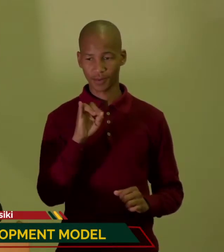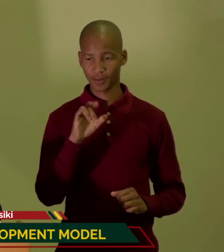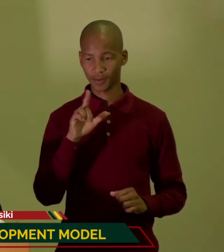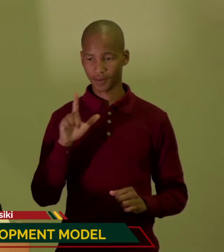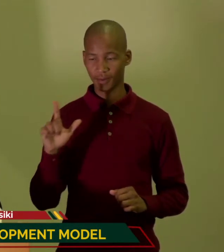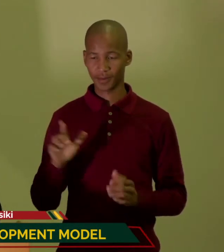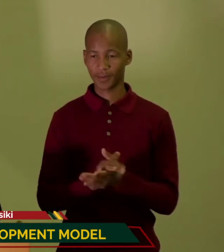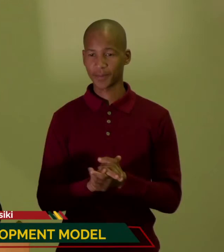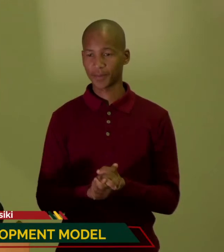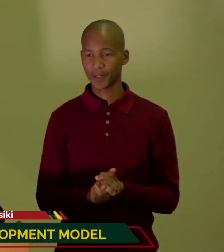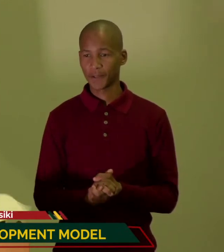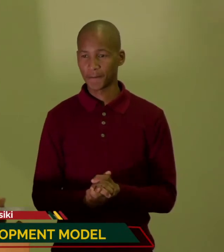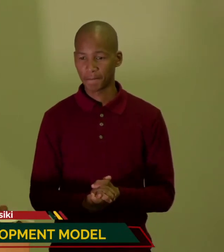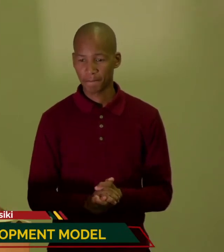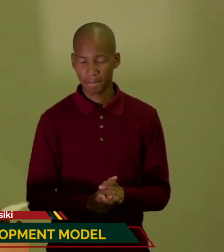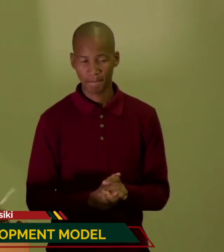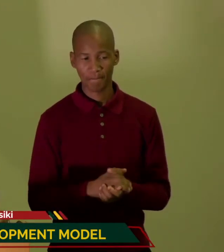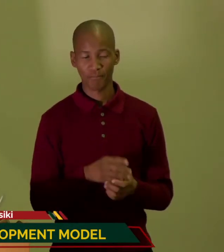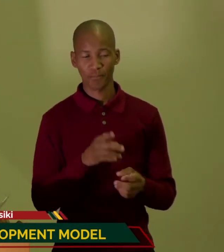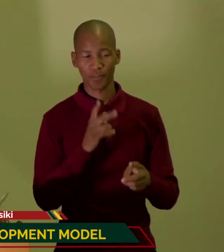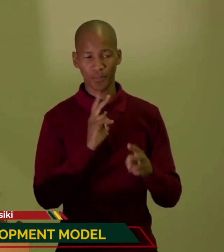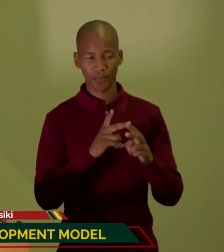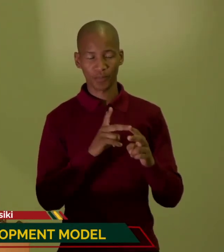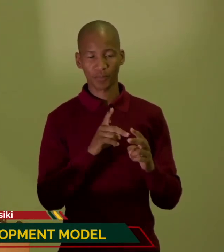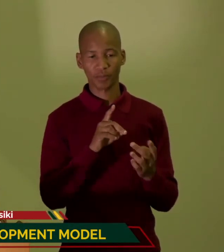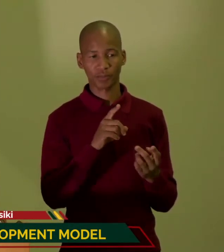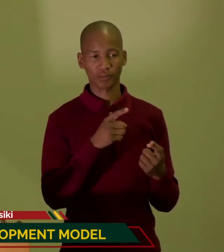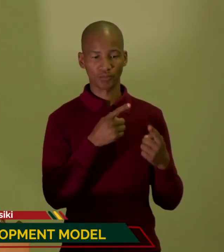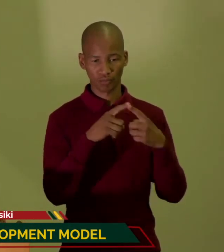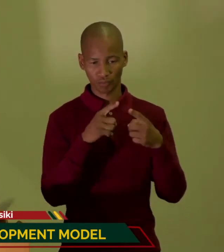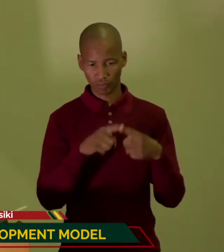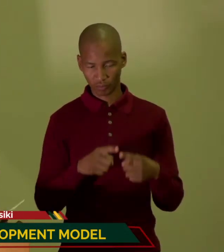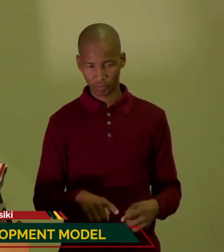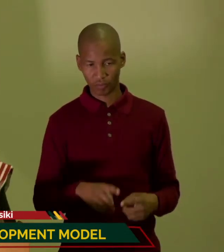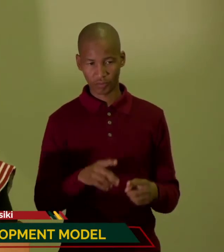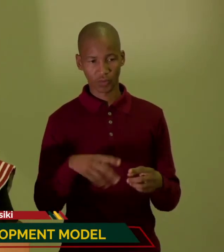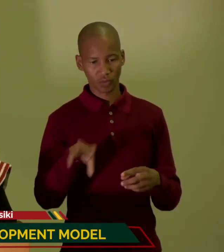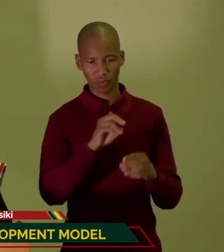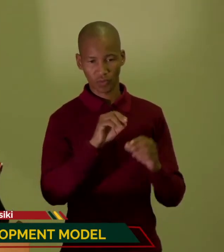mentioning all the challenges that the local municipality is facing.